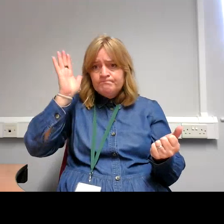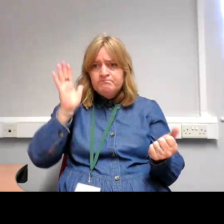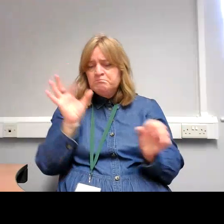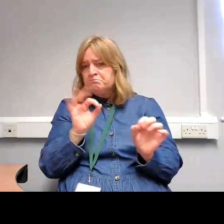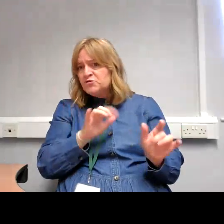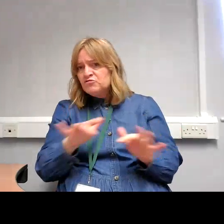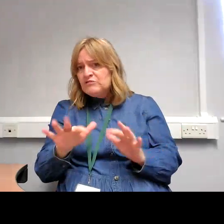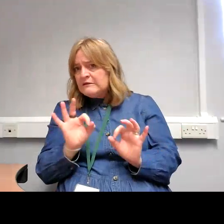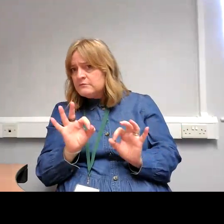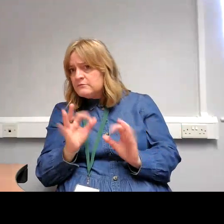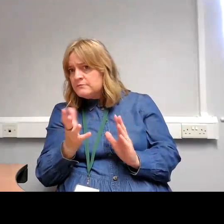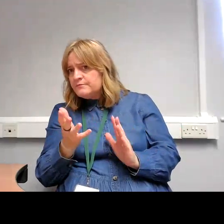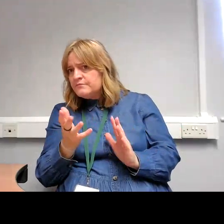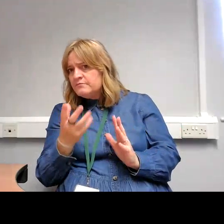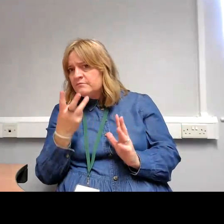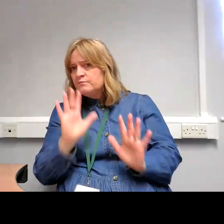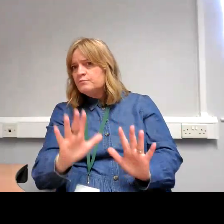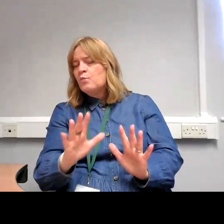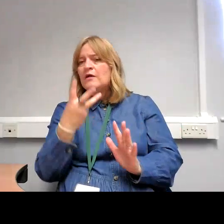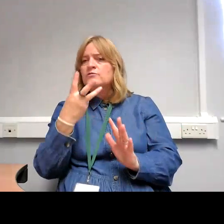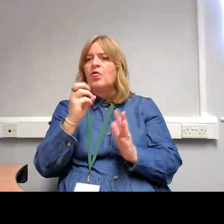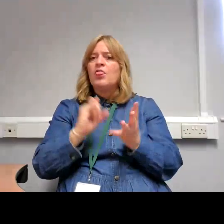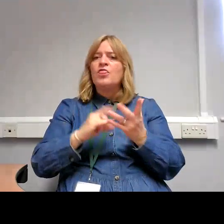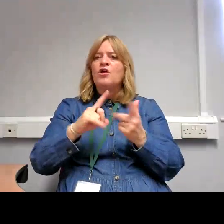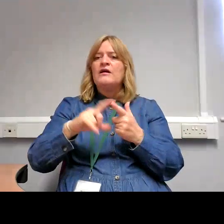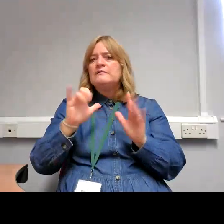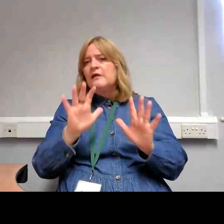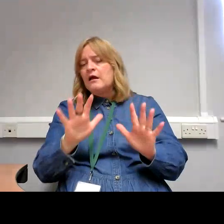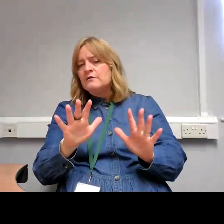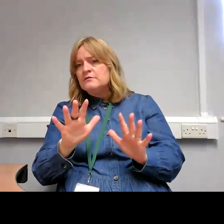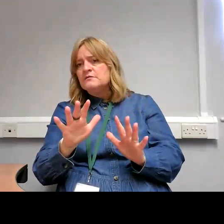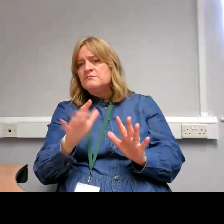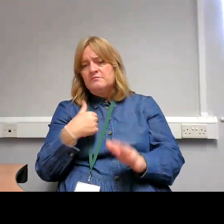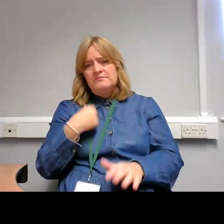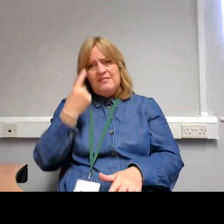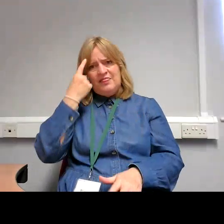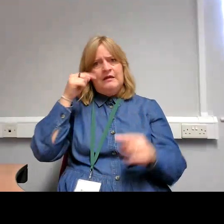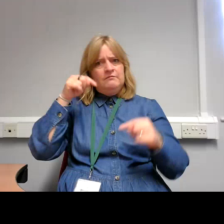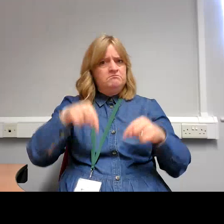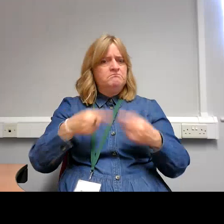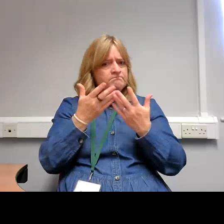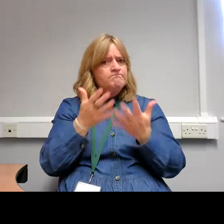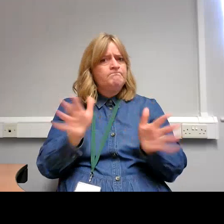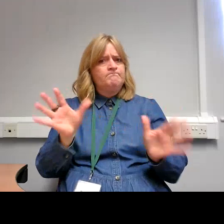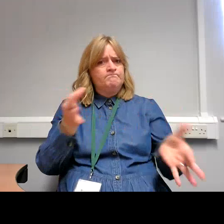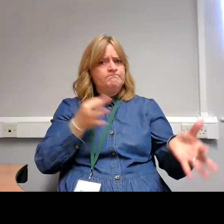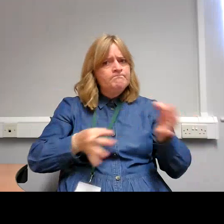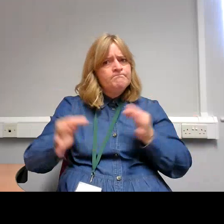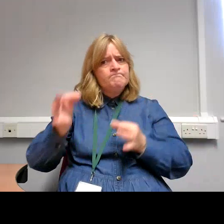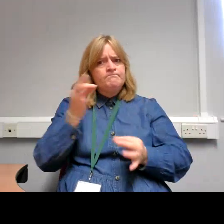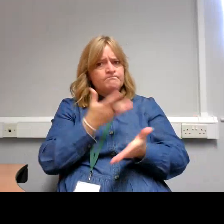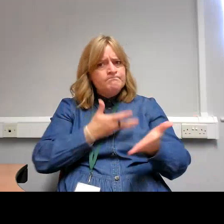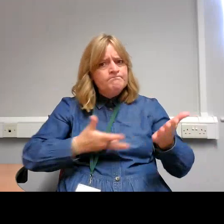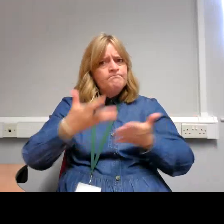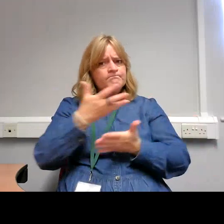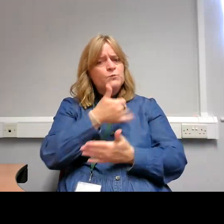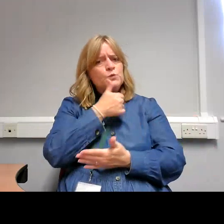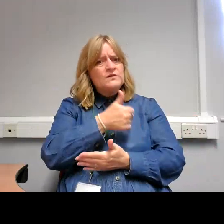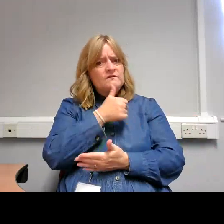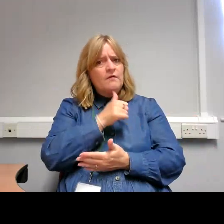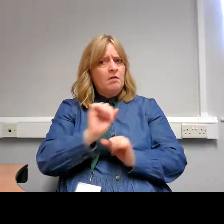chat, we'll just give you 30 seconds to do that. But I think we've had a very wide range of very useful questions in from